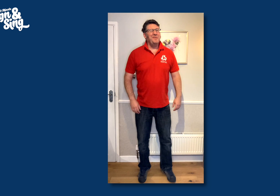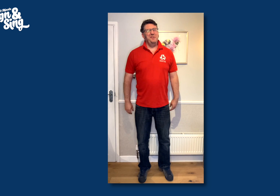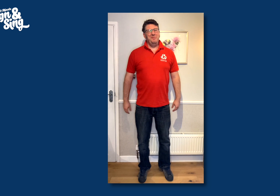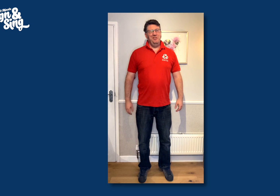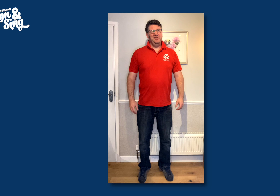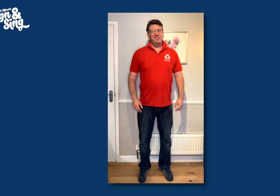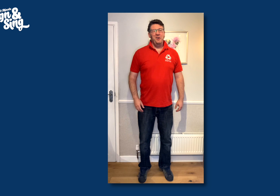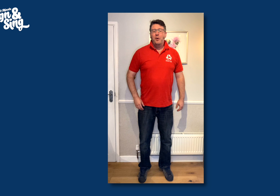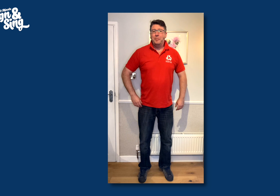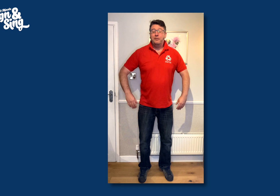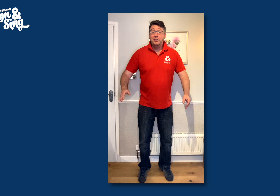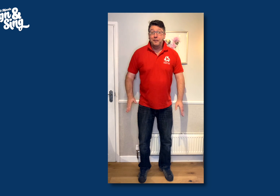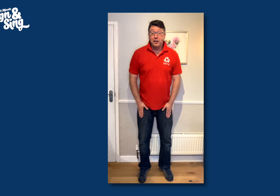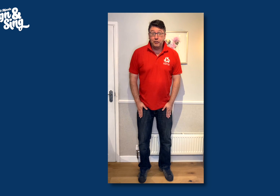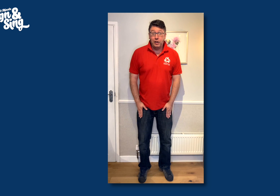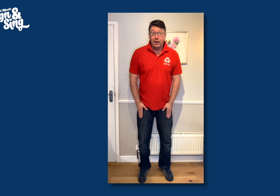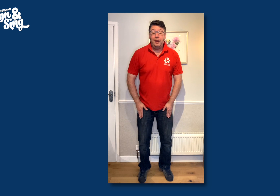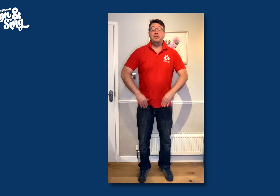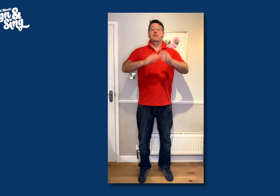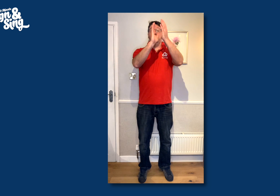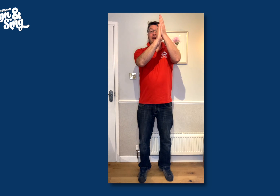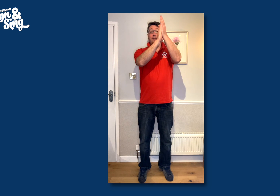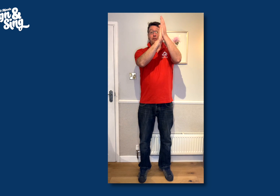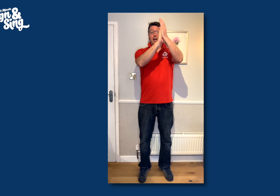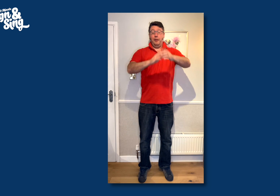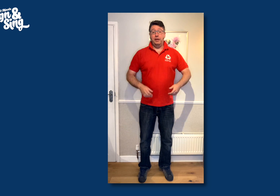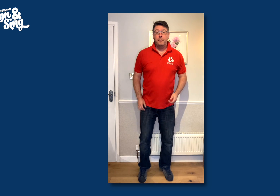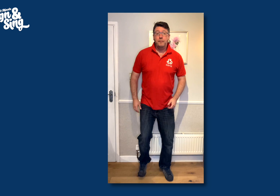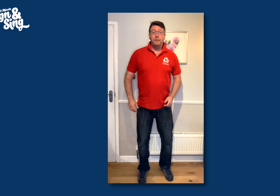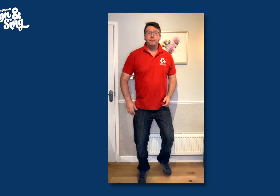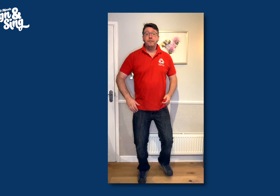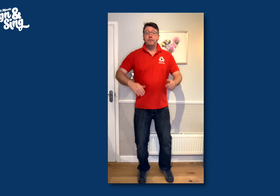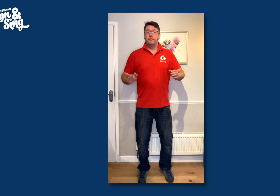But we can make it a bit more interesting. What about if we do the first 3 on our laps, the second 3 clapping?